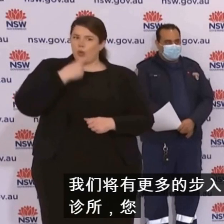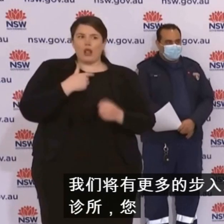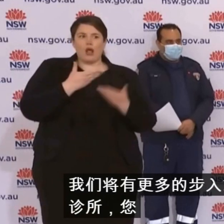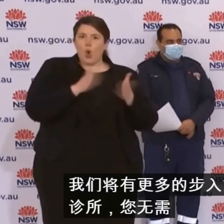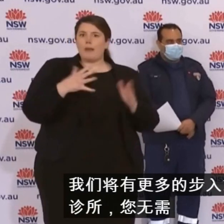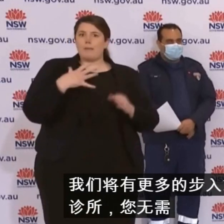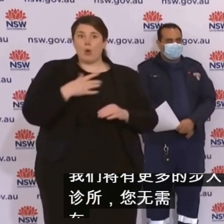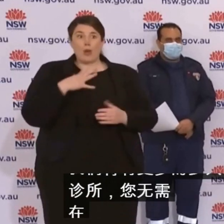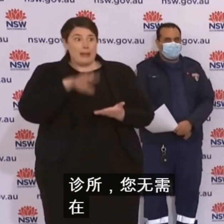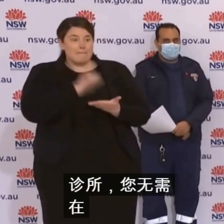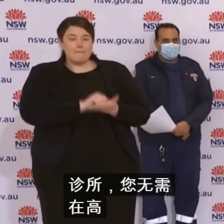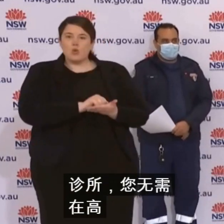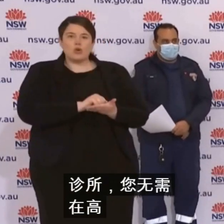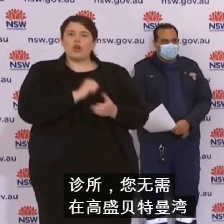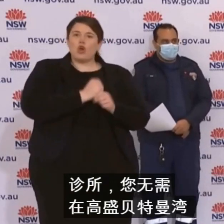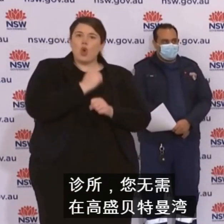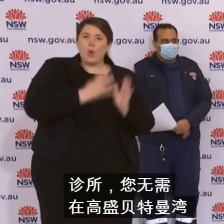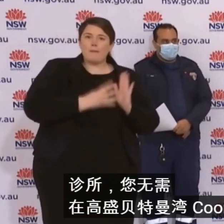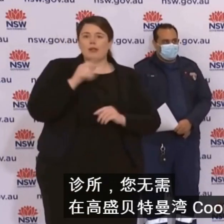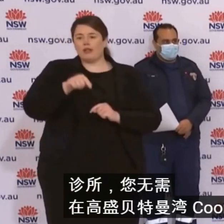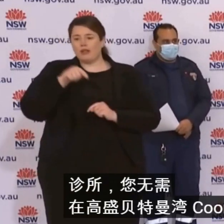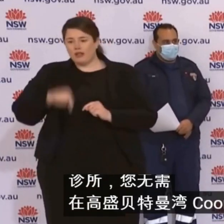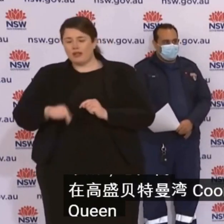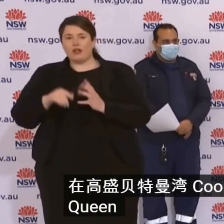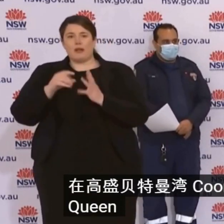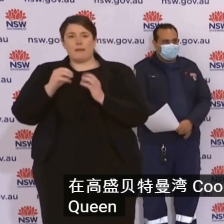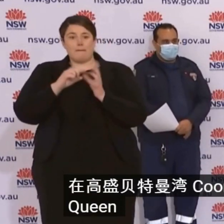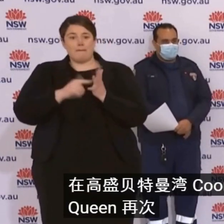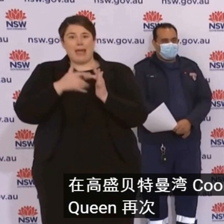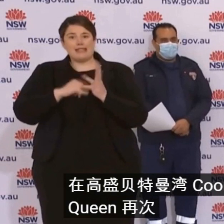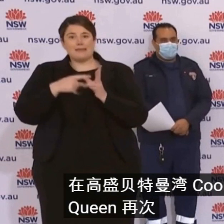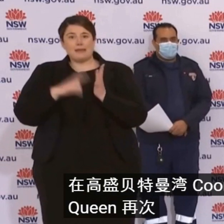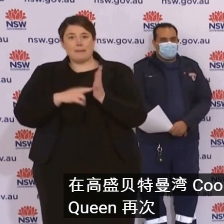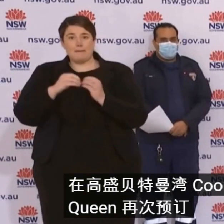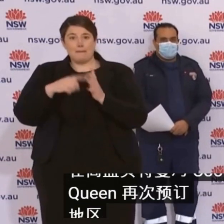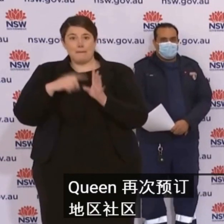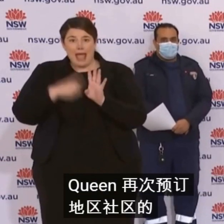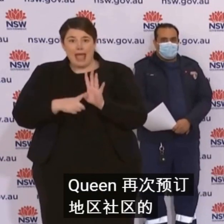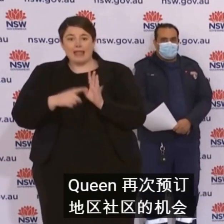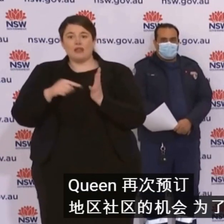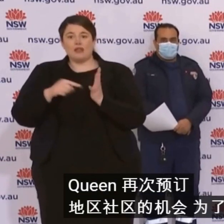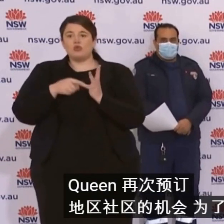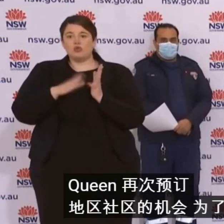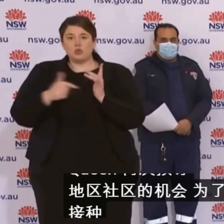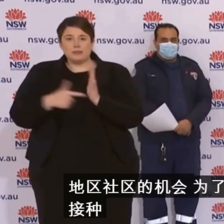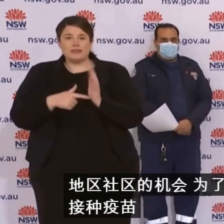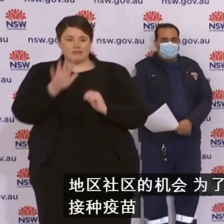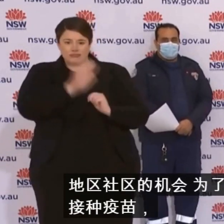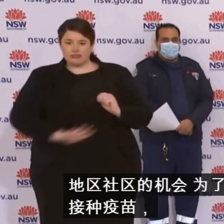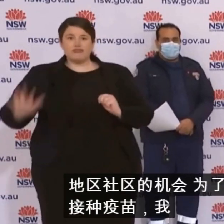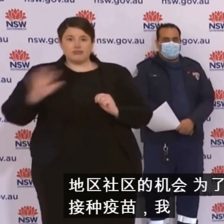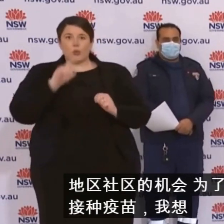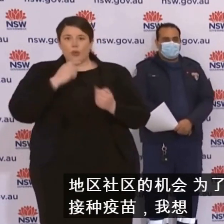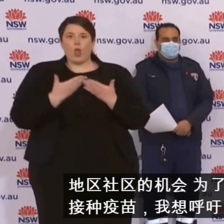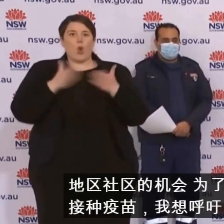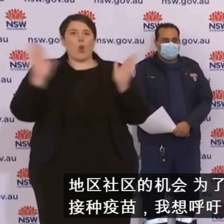where you don't need a booking in Goulburn, Batemans Bay, Cooma and Queanbeyan. Again, an opportunity for regional communities to keep getting vaccinated.